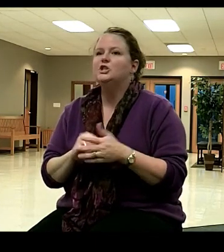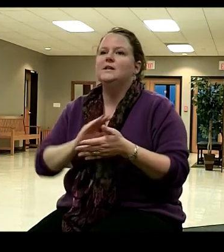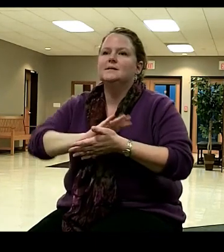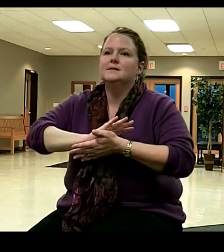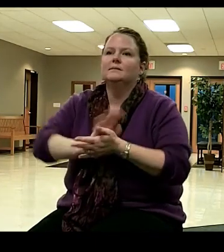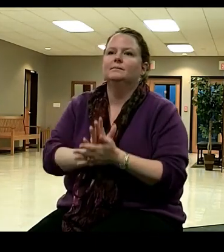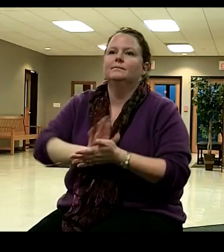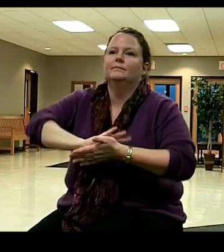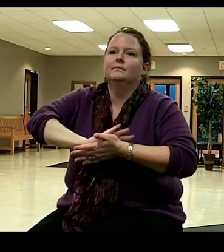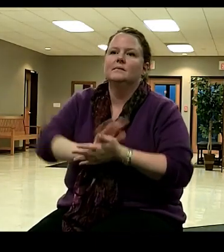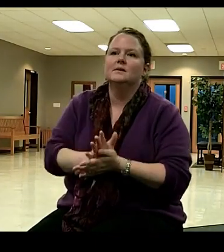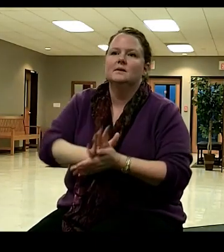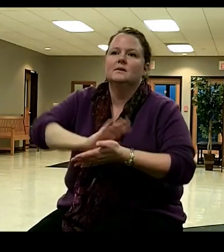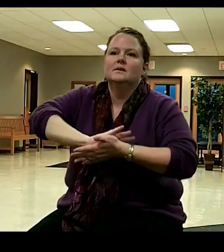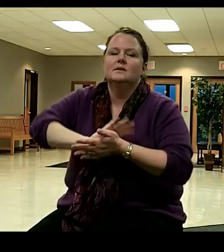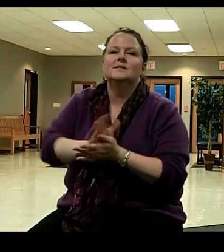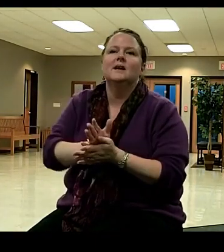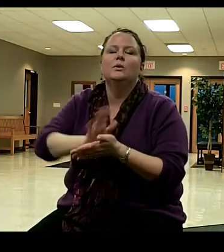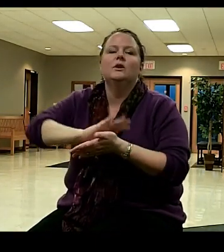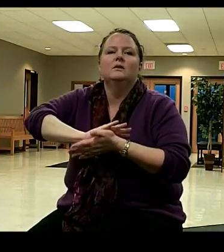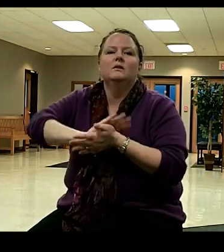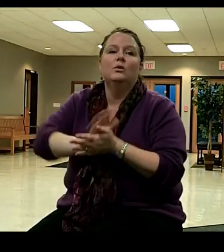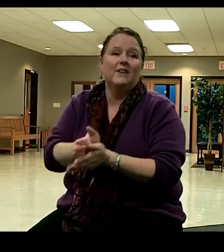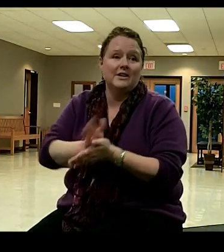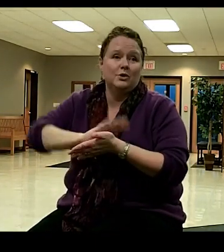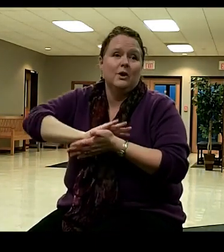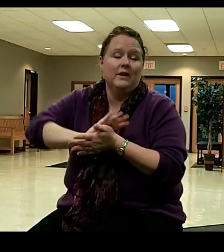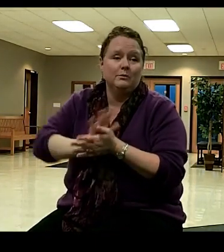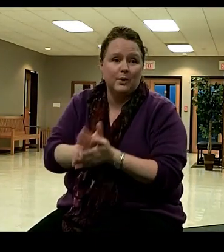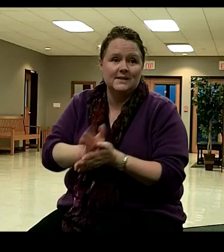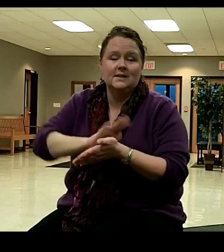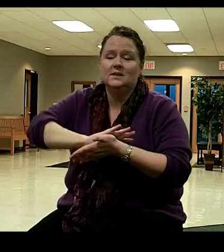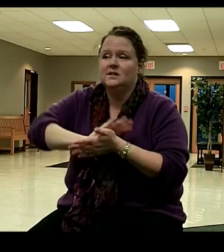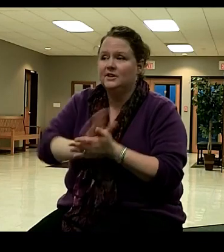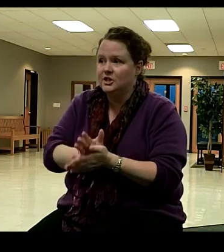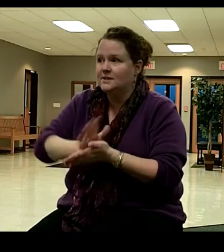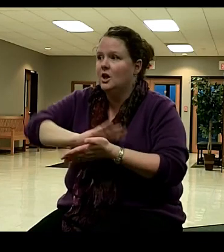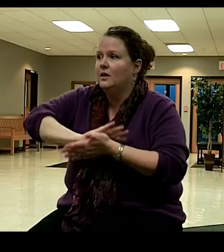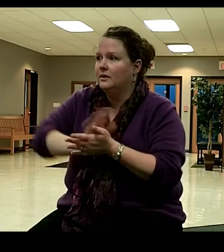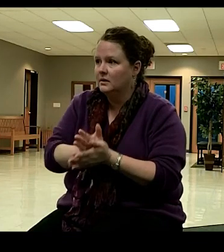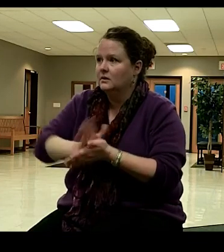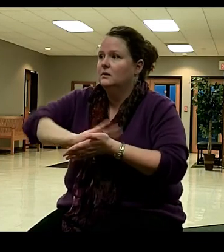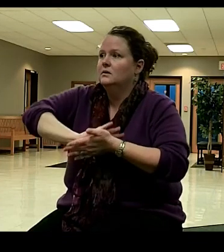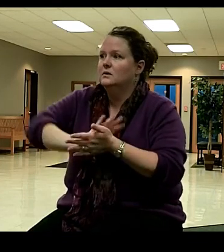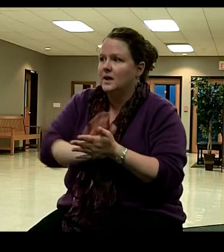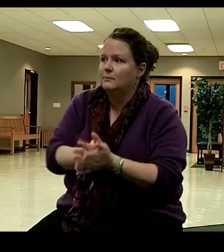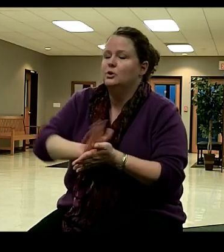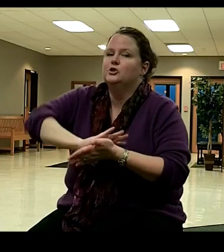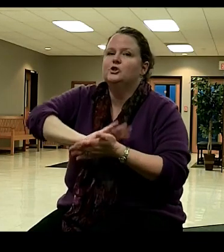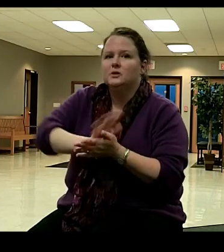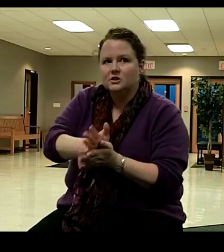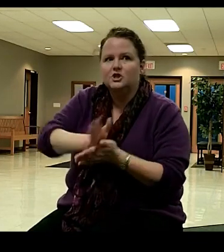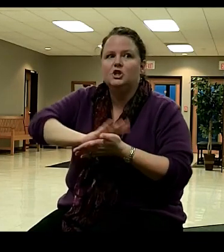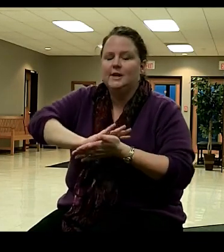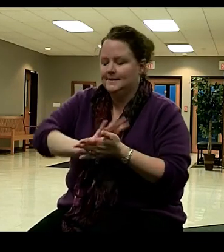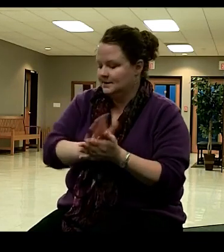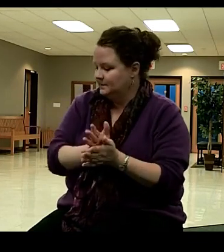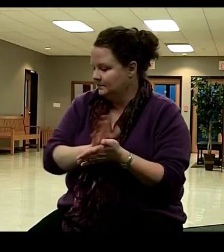Cheese. It's like when you, the old-fashioned way, you have to press it into the cheesecloth, kind of mushed. It's cheese.